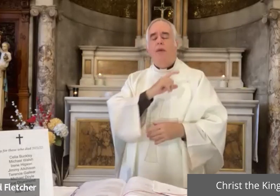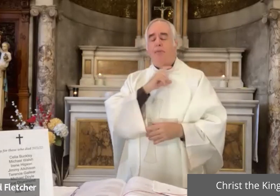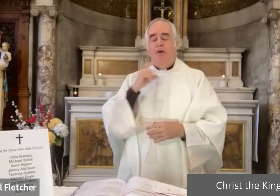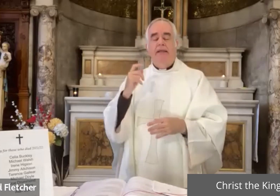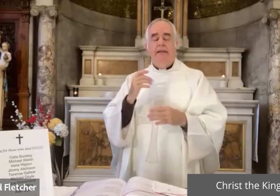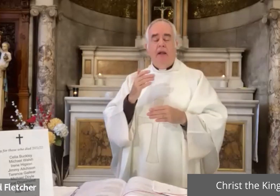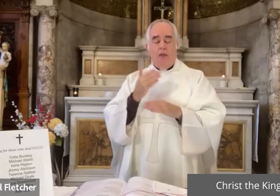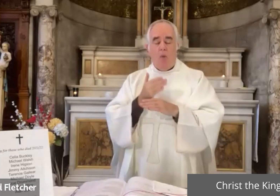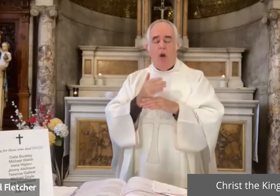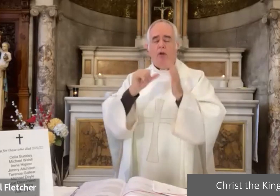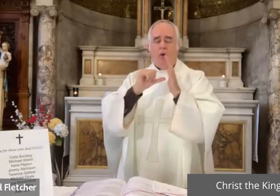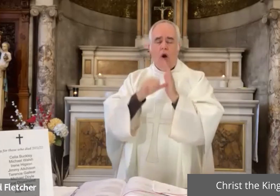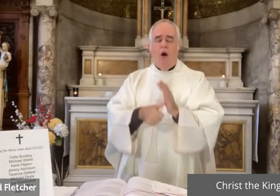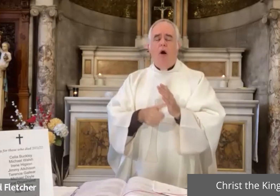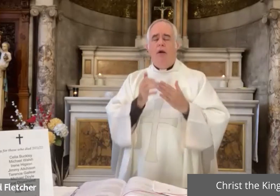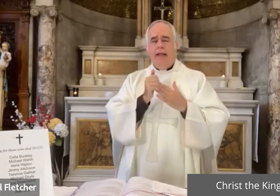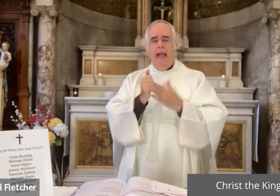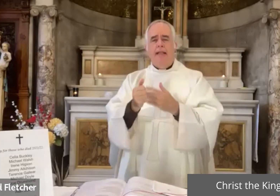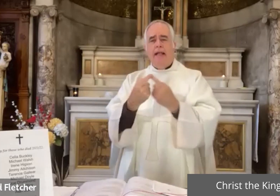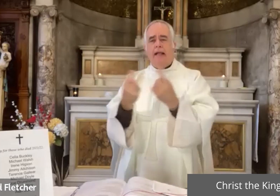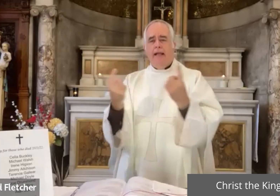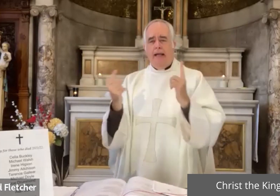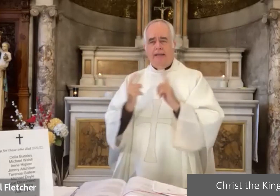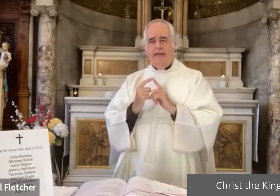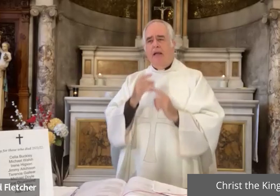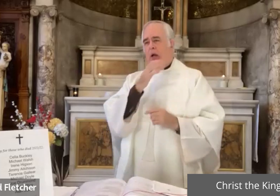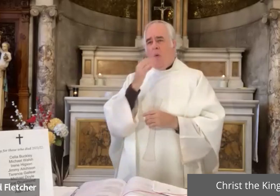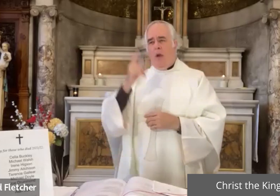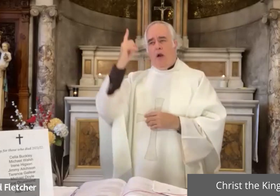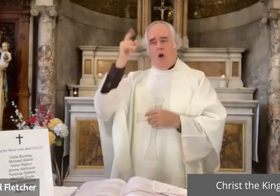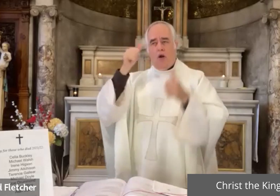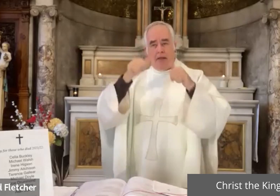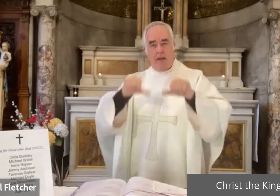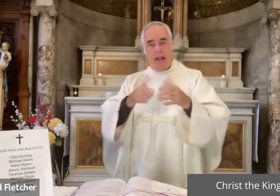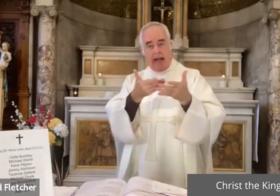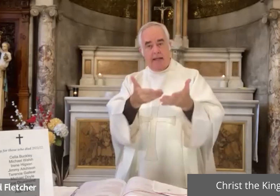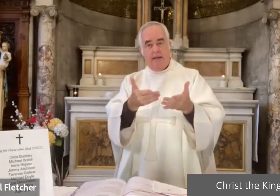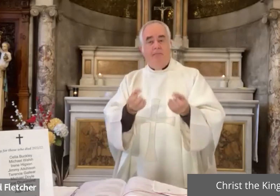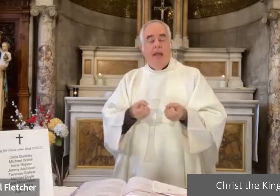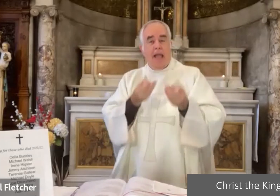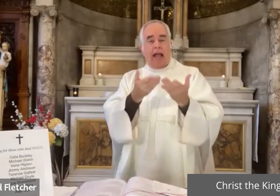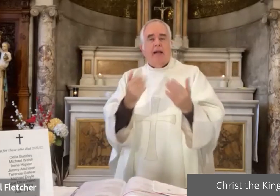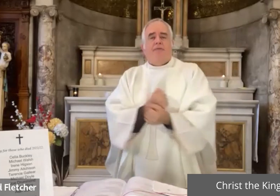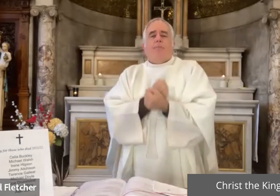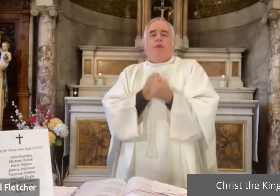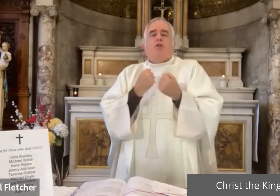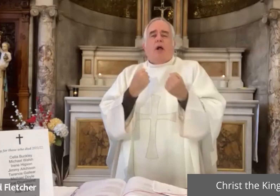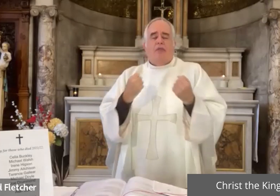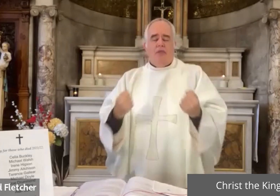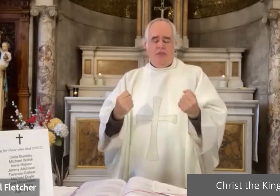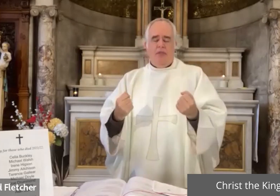all the priests that work so hard to lead us. That God bless them, give